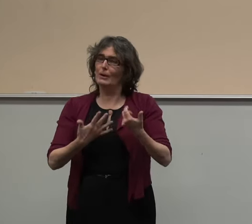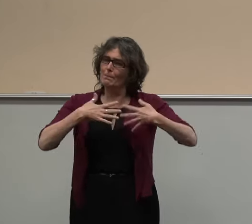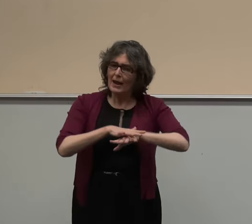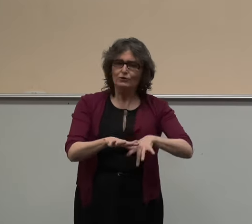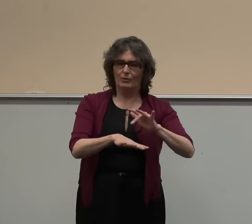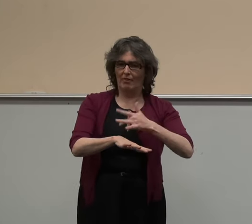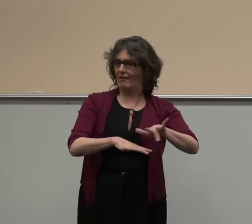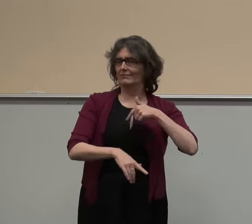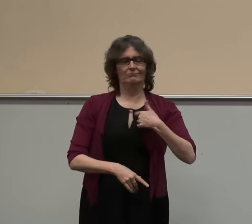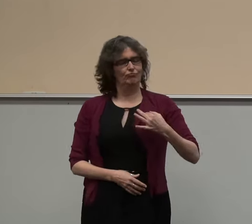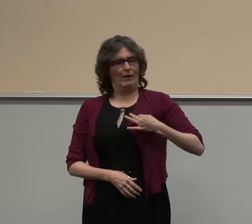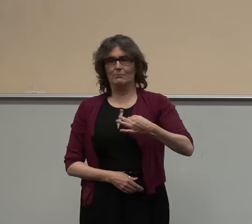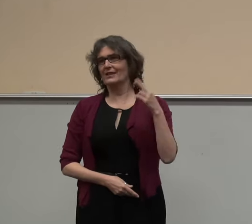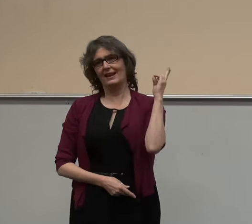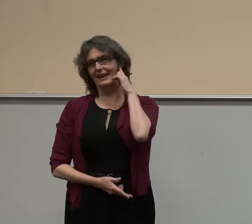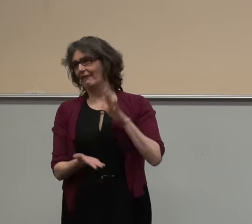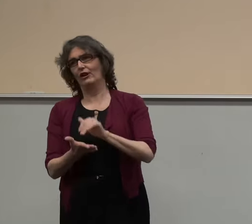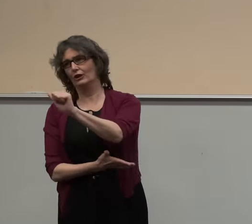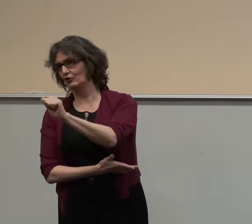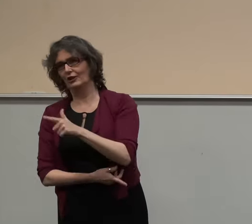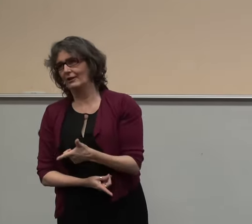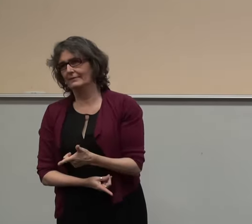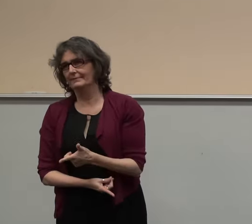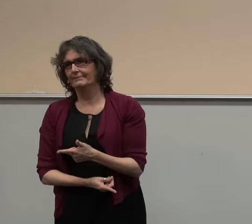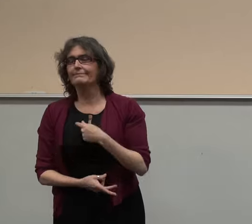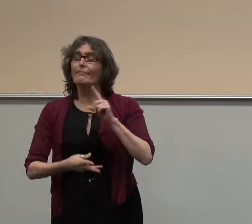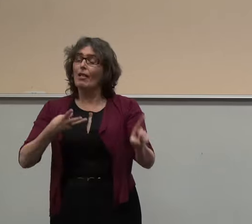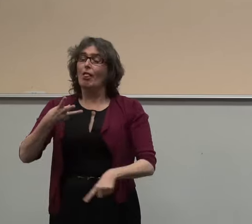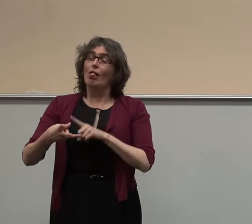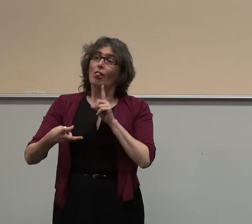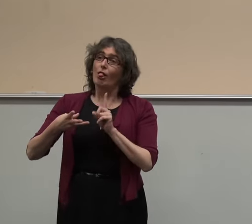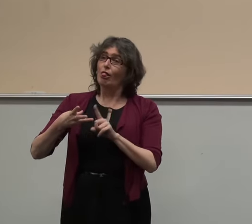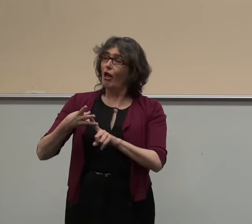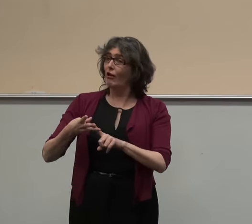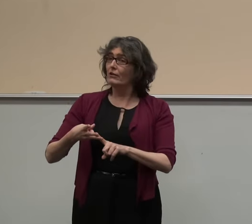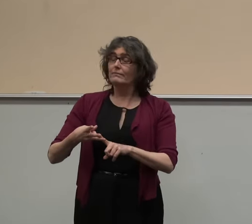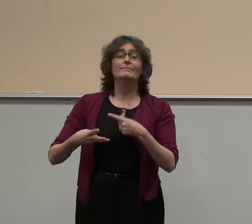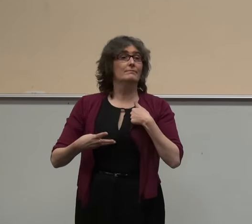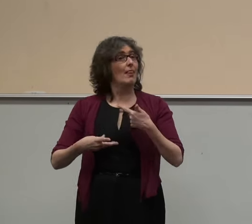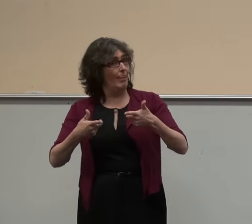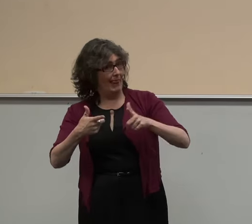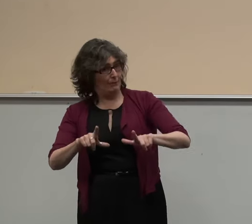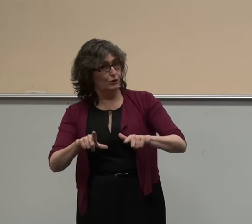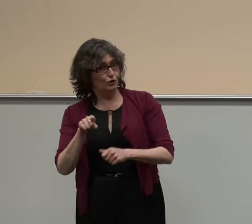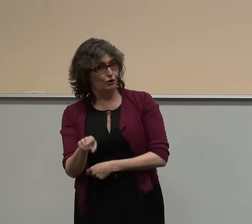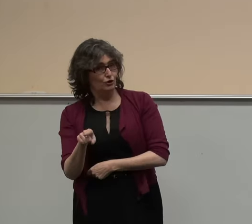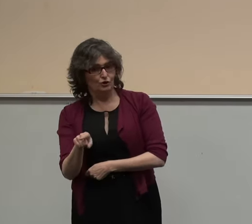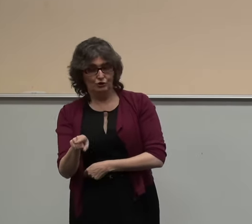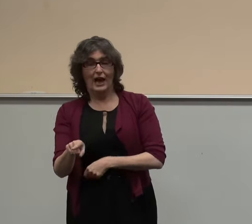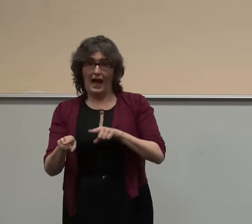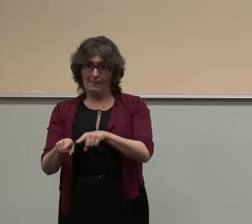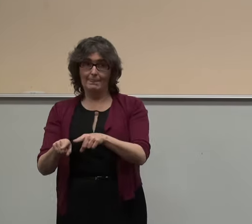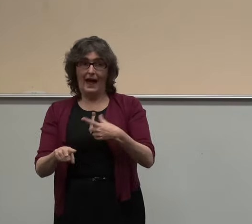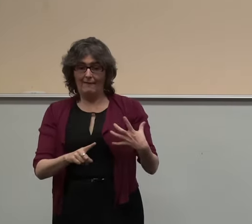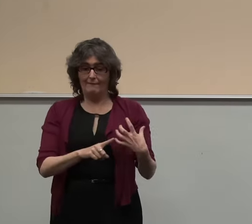stages. And the third thing, language-wise, is that, and this comes from the literature, not from